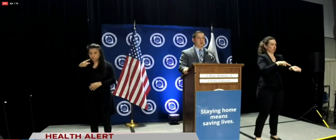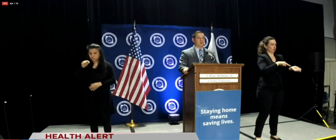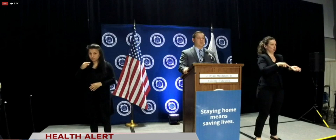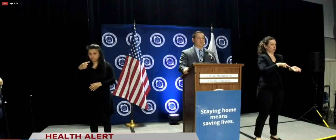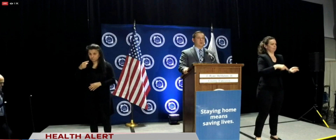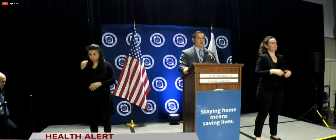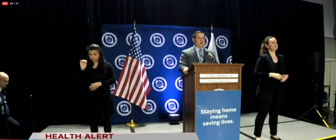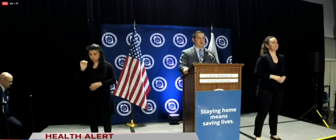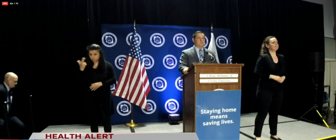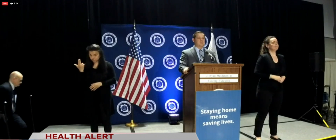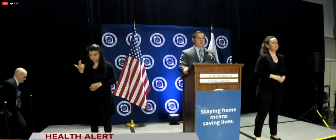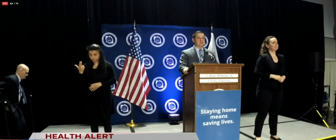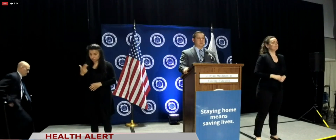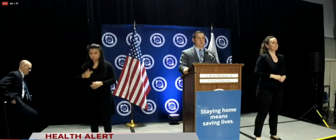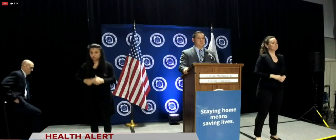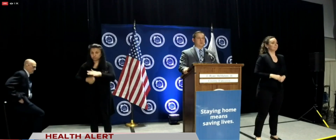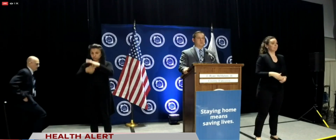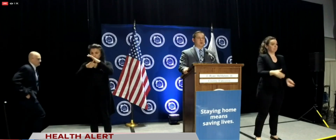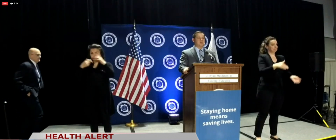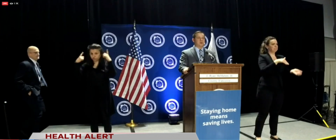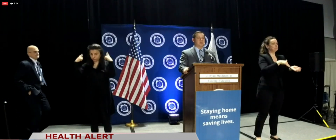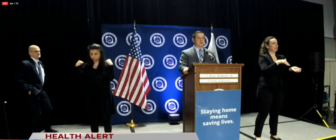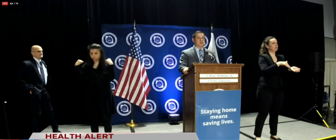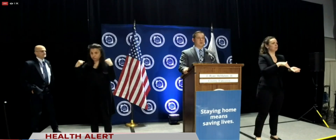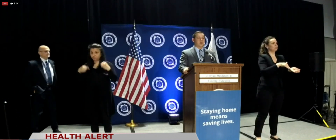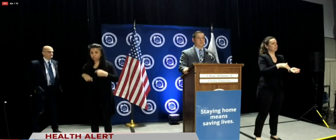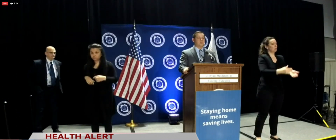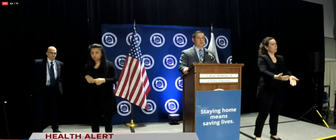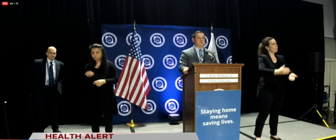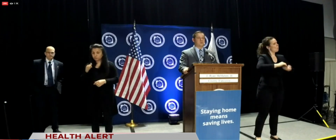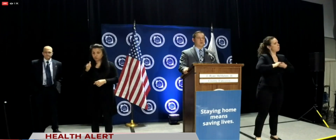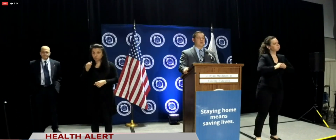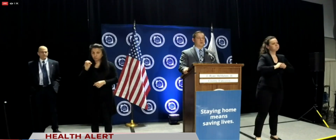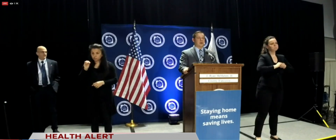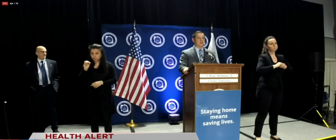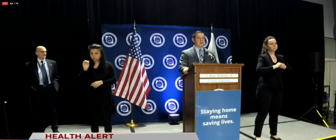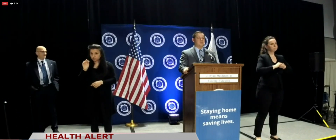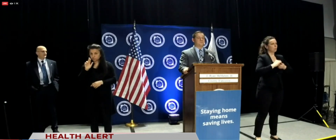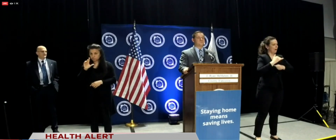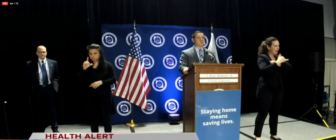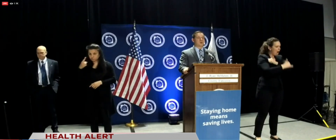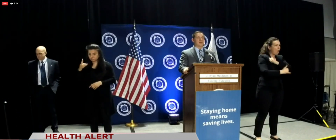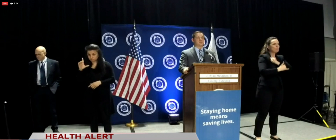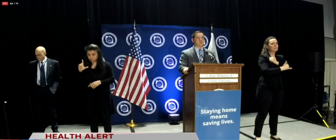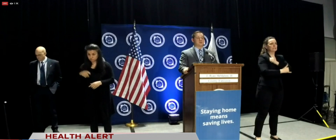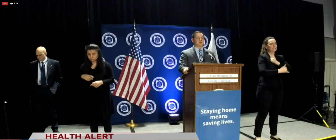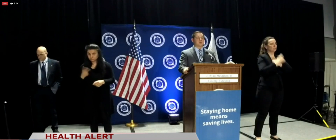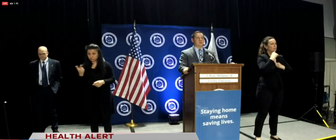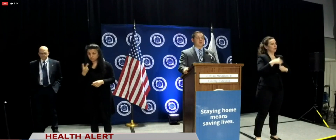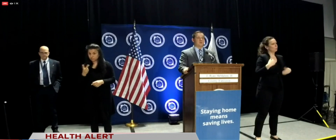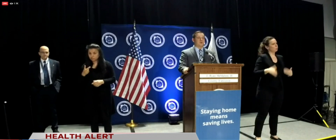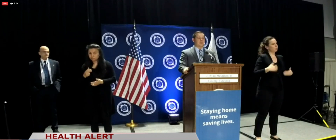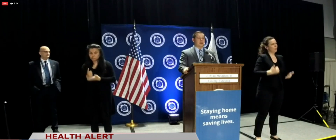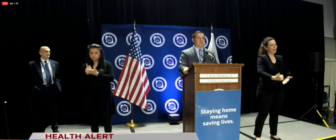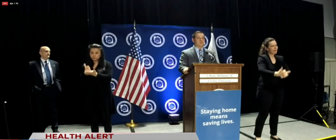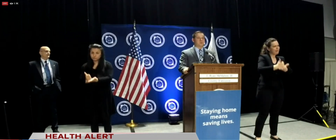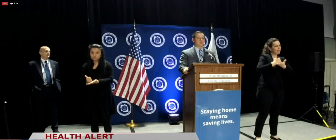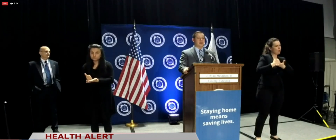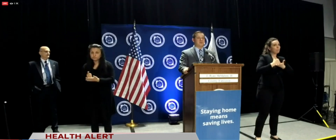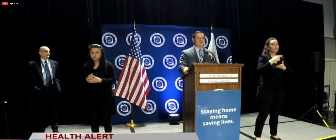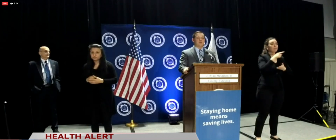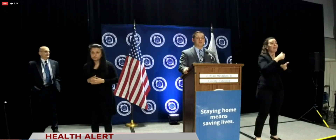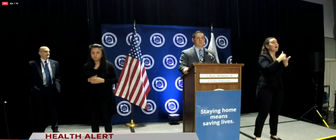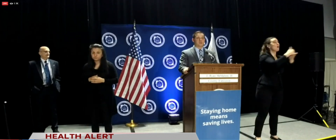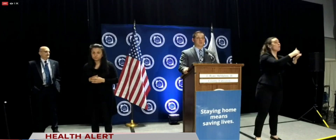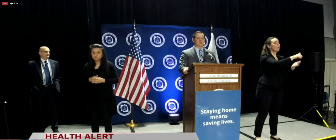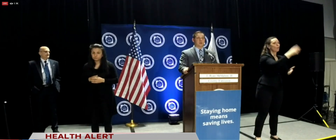tremendous partner. Upstate has been a tremendous partner, and they are helping us with our other hospitals be on the front line of this, but they